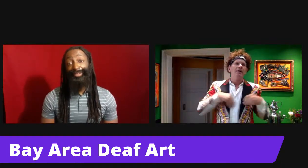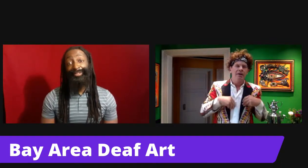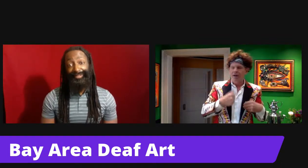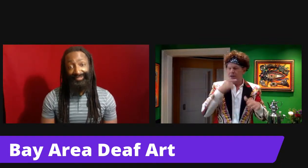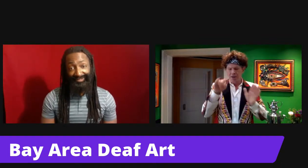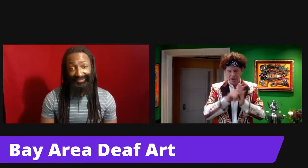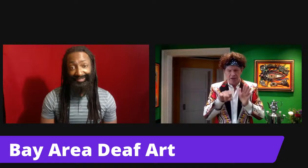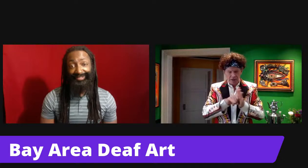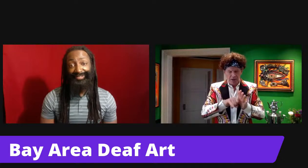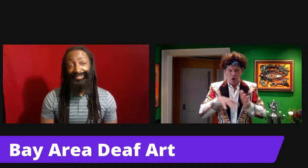And so